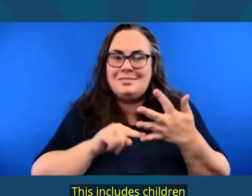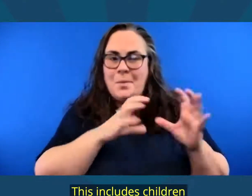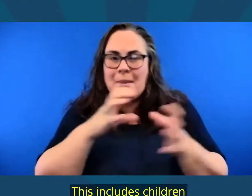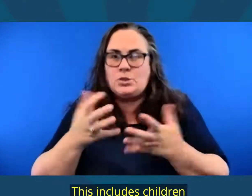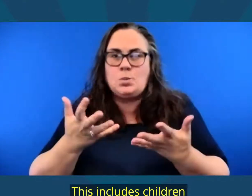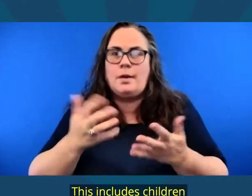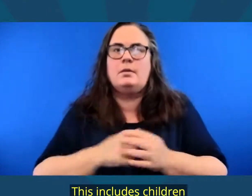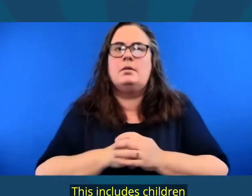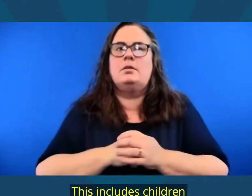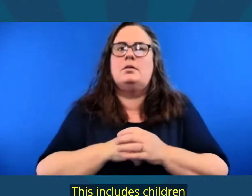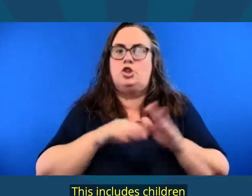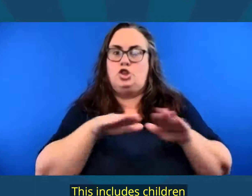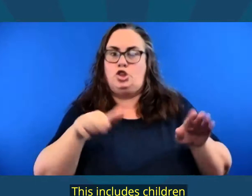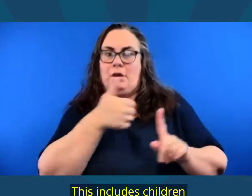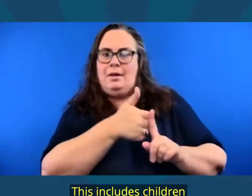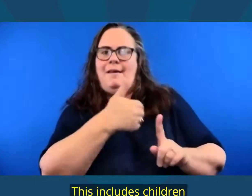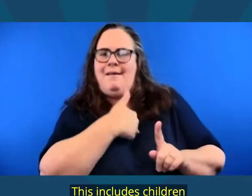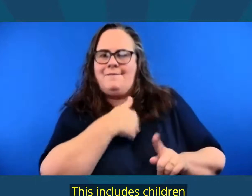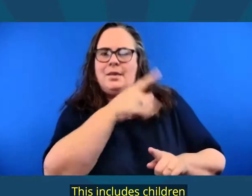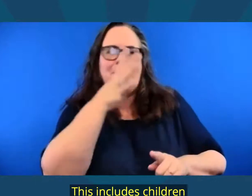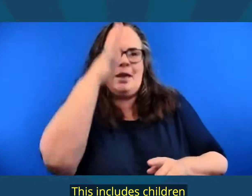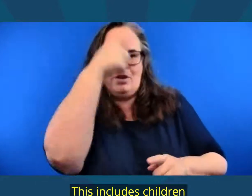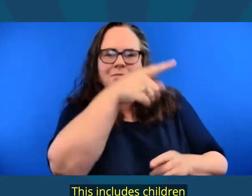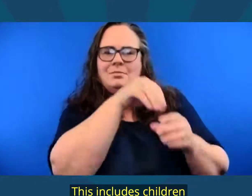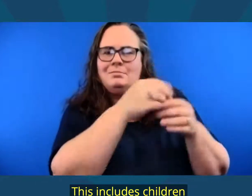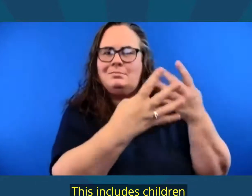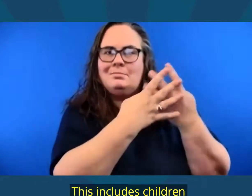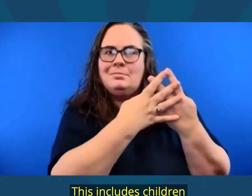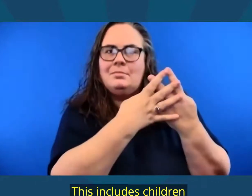This includes children with incarcerated parents,